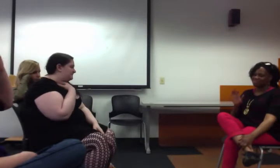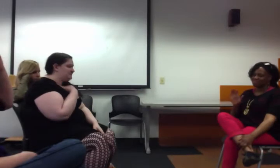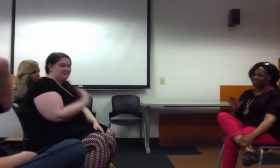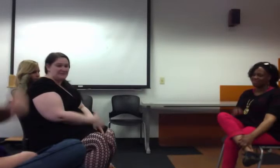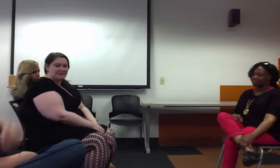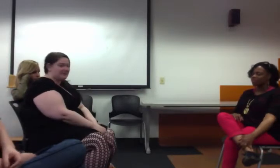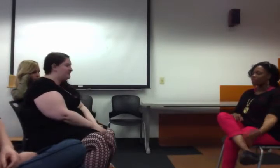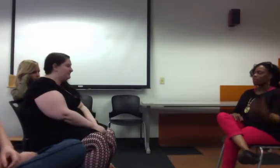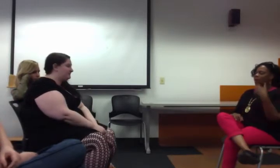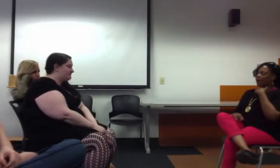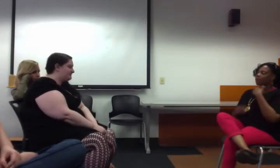So. Wonderful.